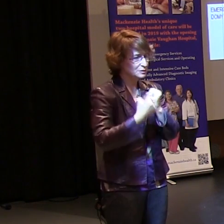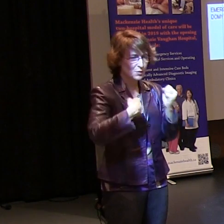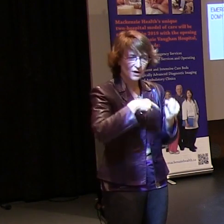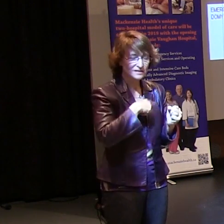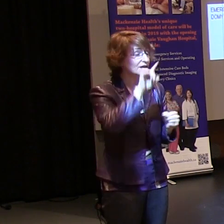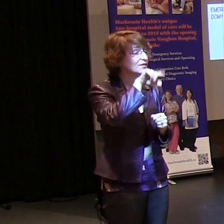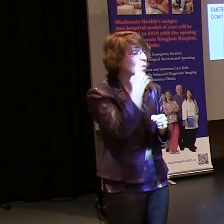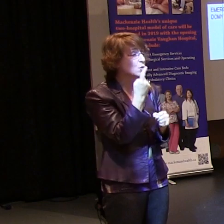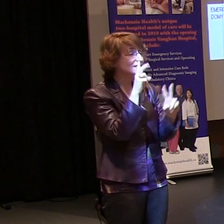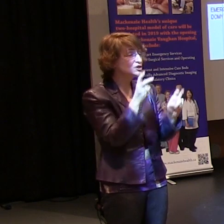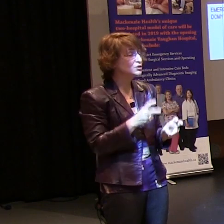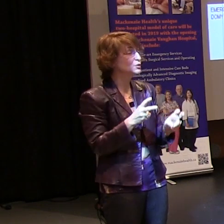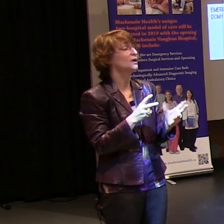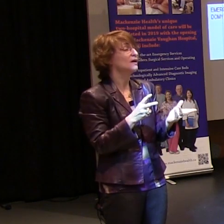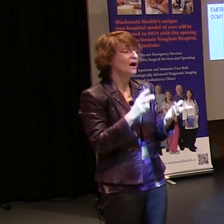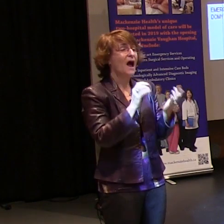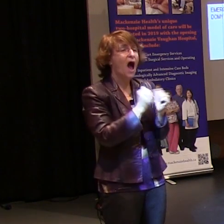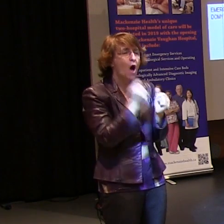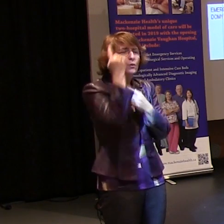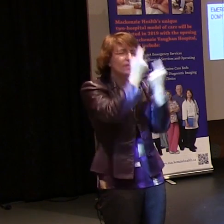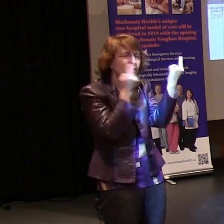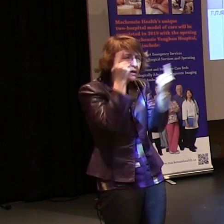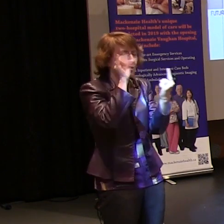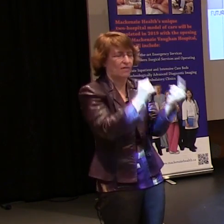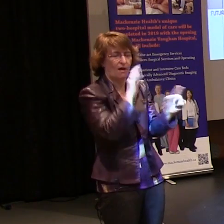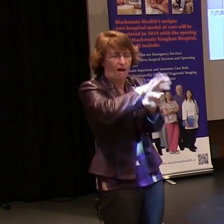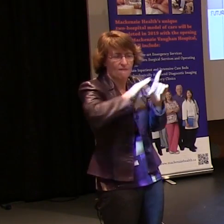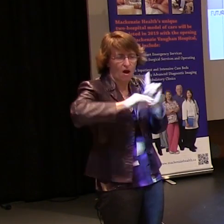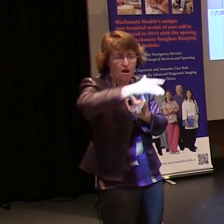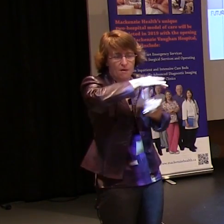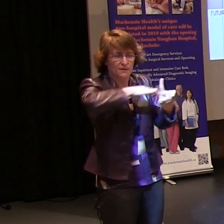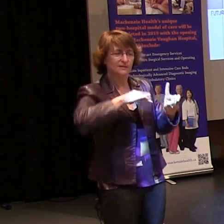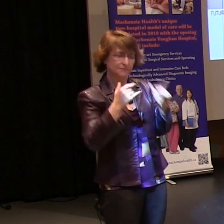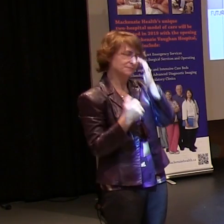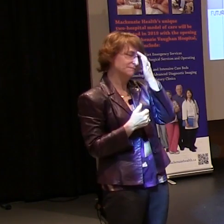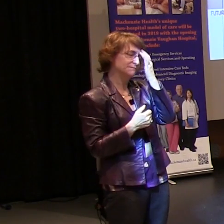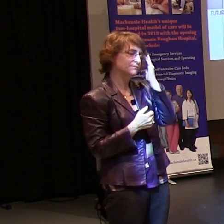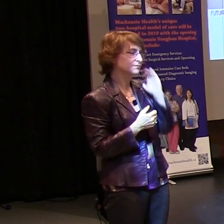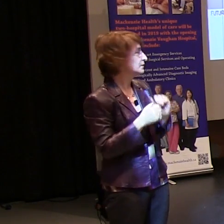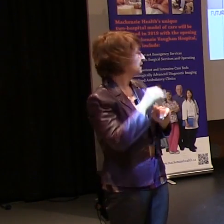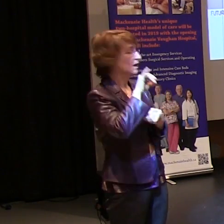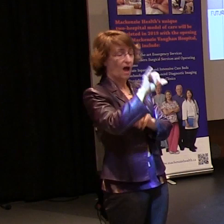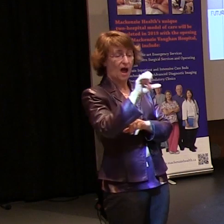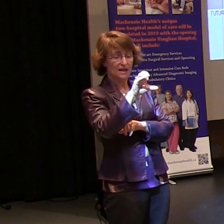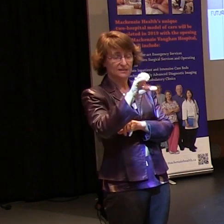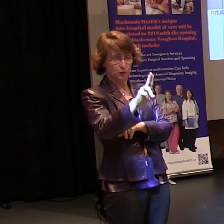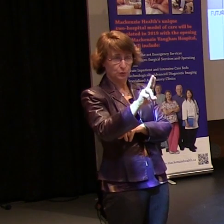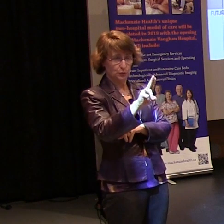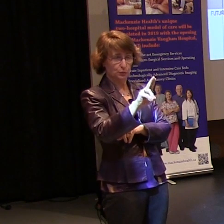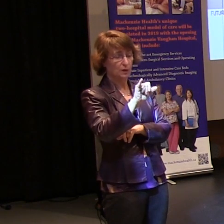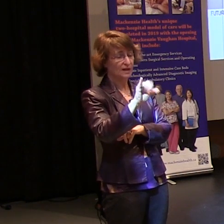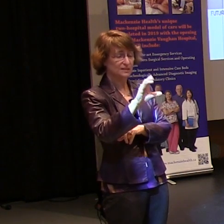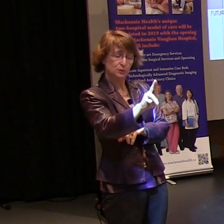only issue how we are thinking about this environment that we bring to the patient. ICU room, moving